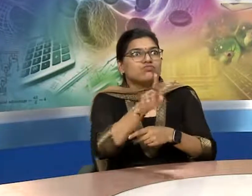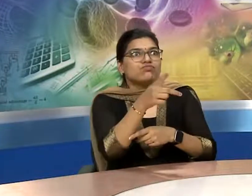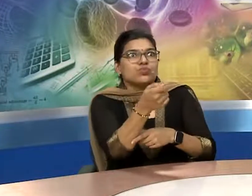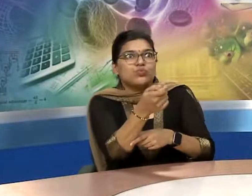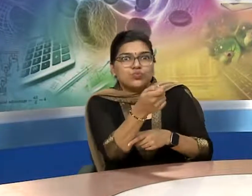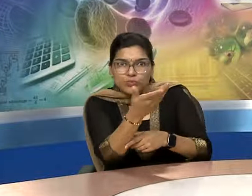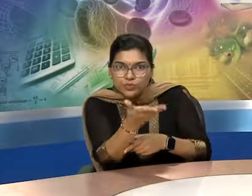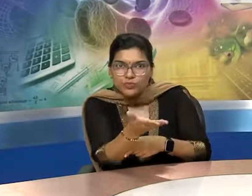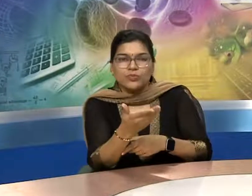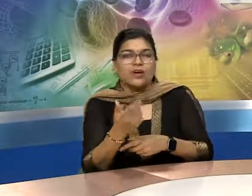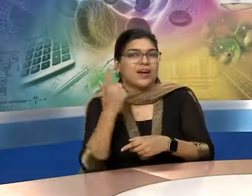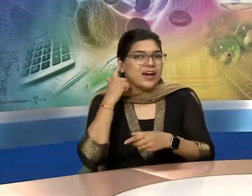radio,